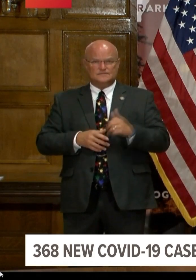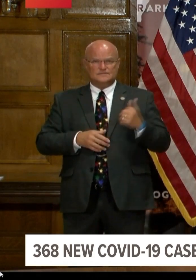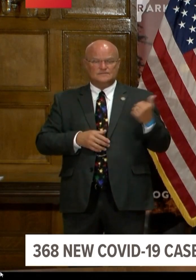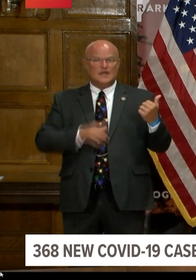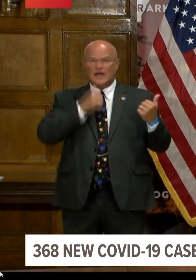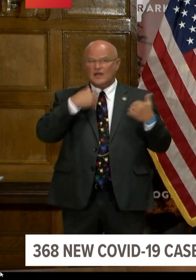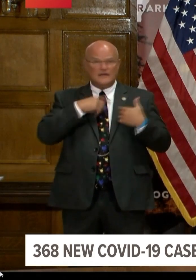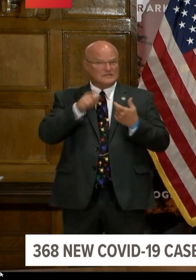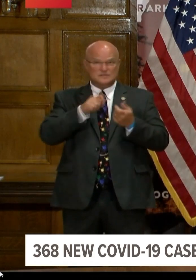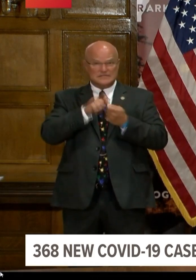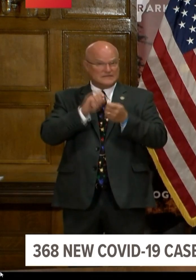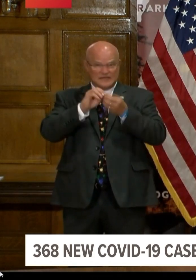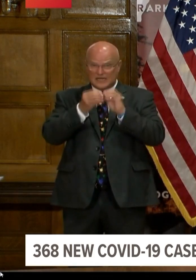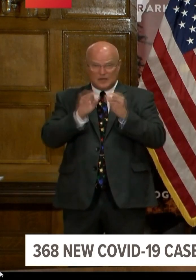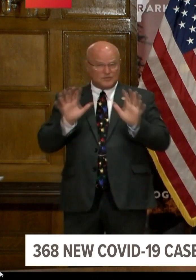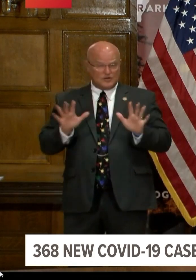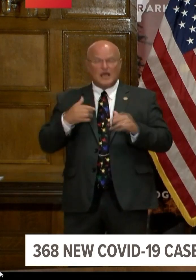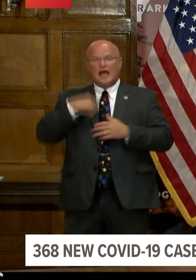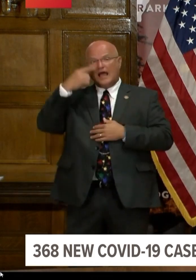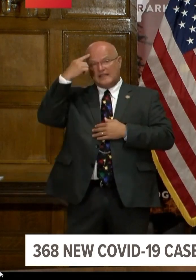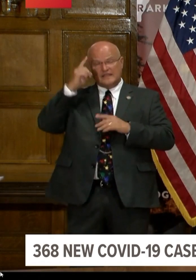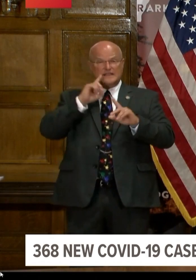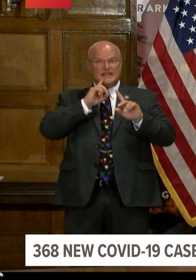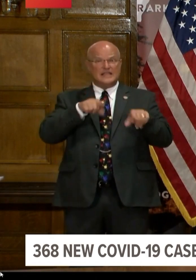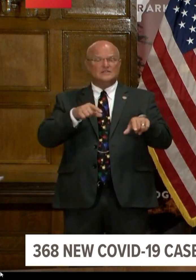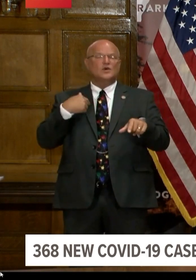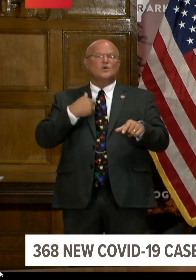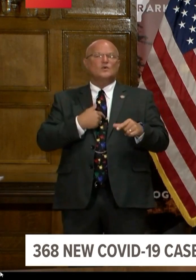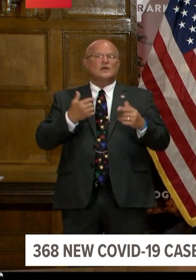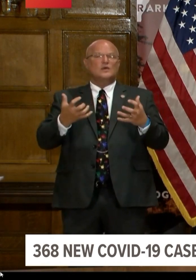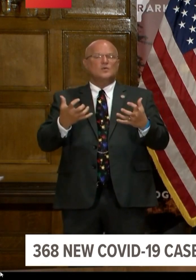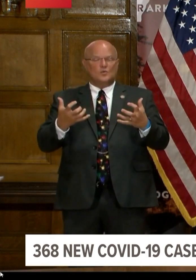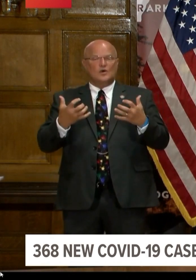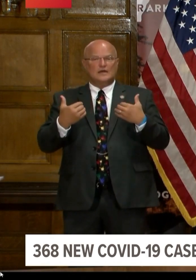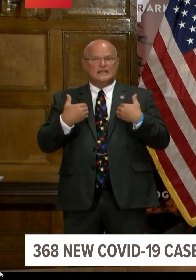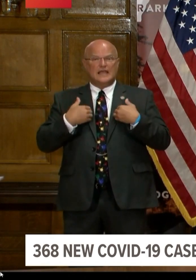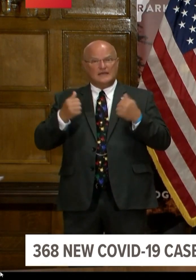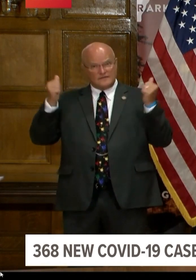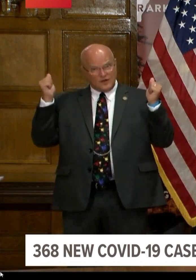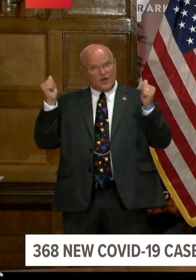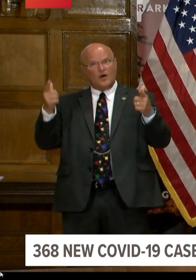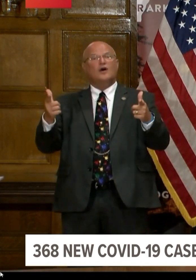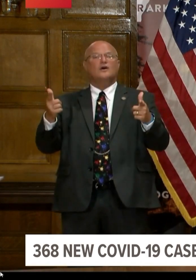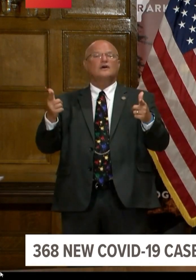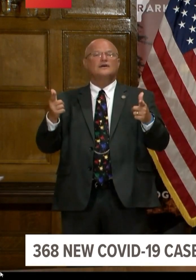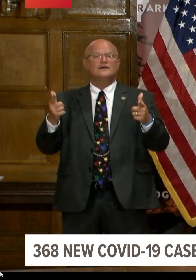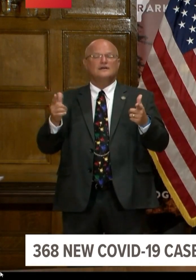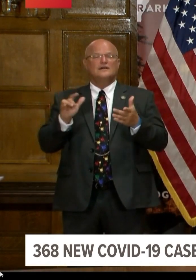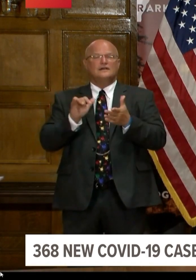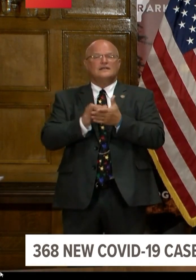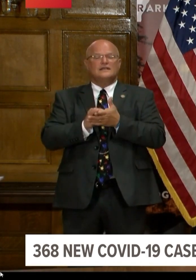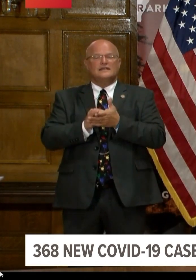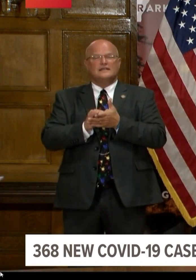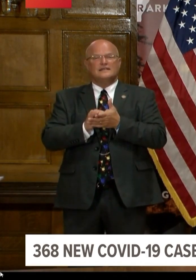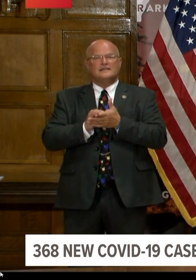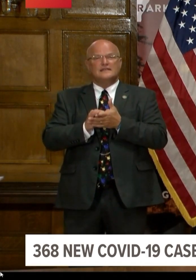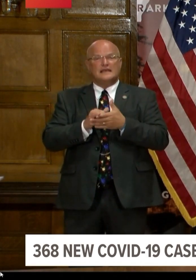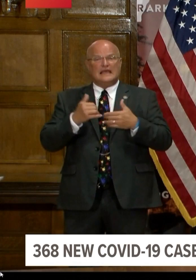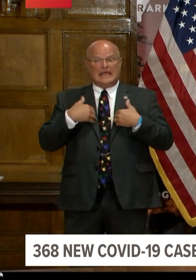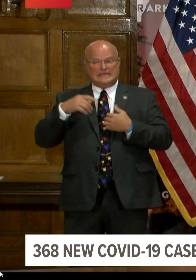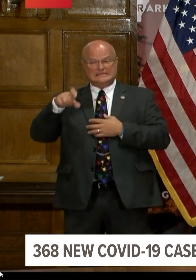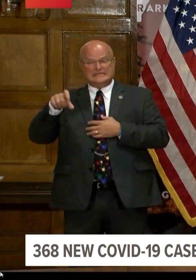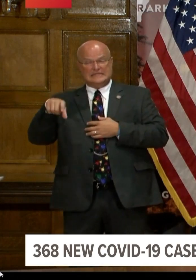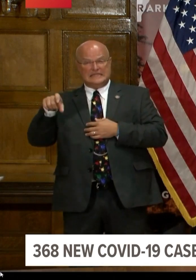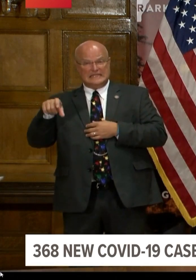I don't have a specific number. I think the answer is we would like to have everyone that has a